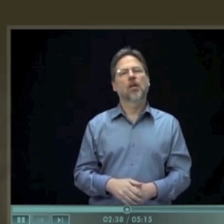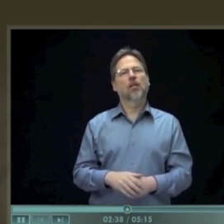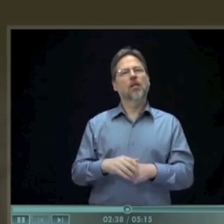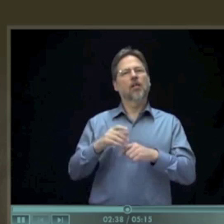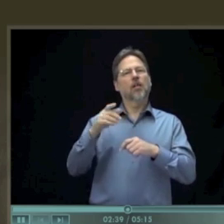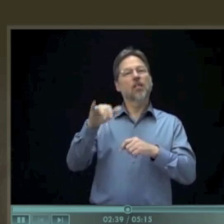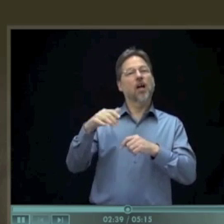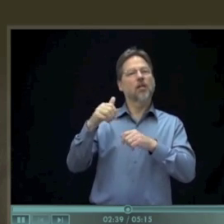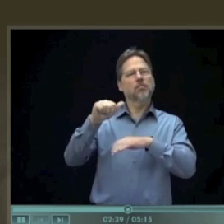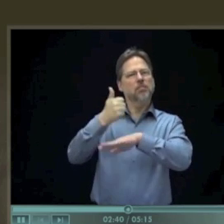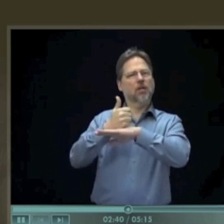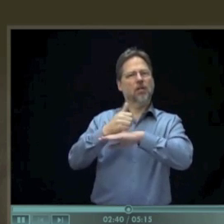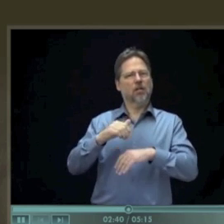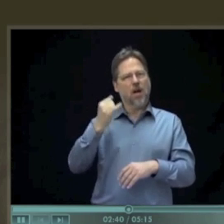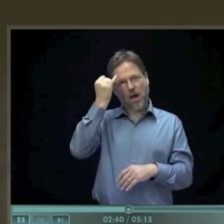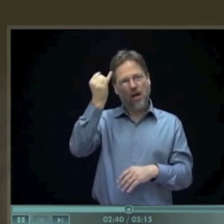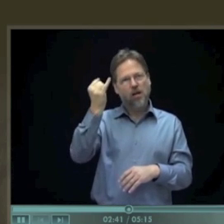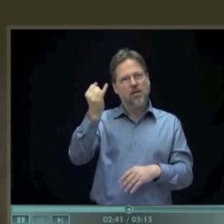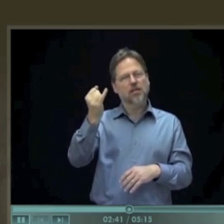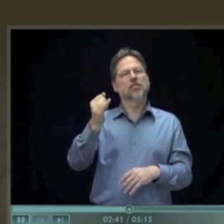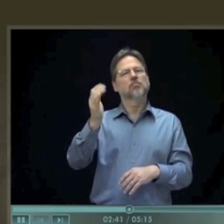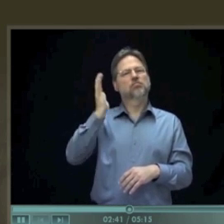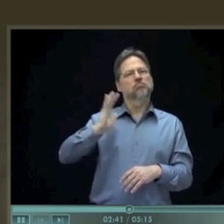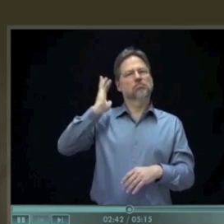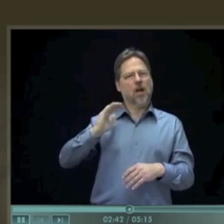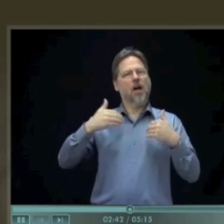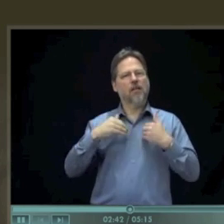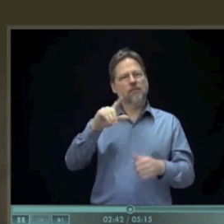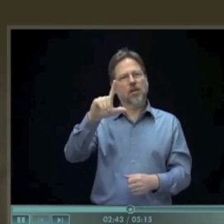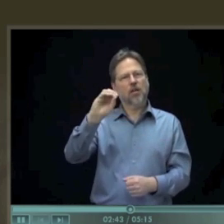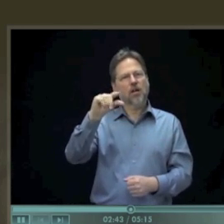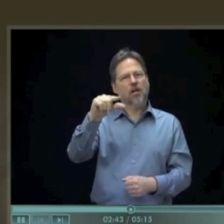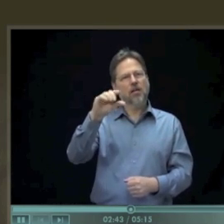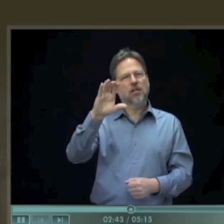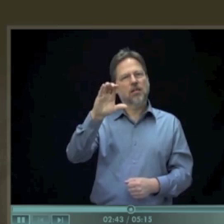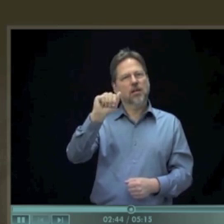When I grew up, I remembered one explanation for that sign.